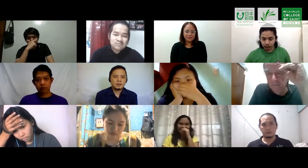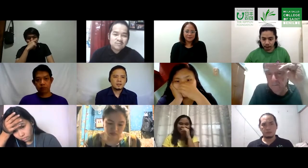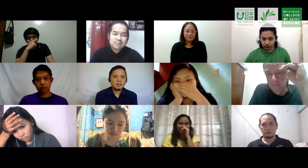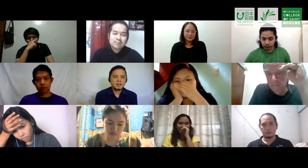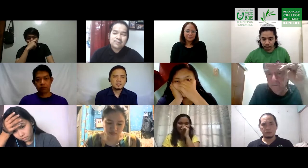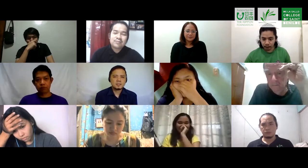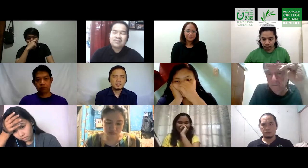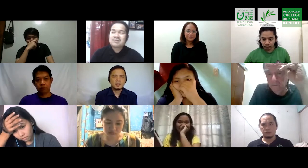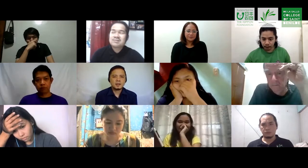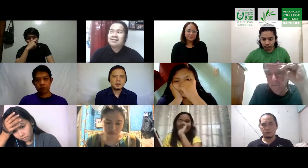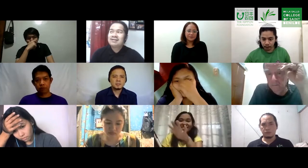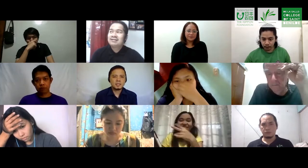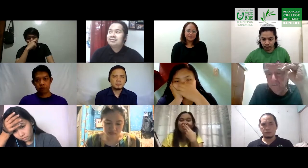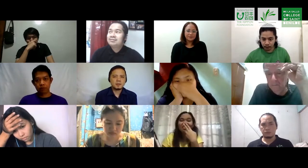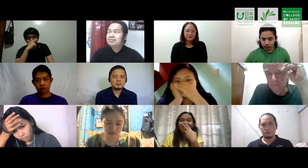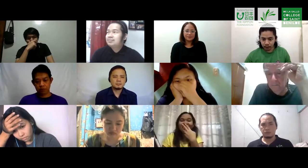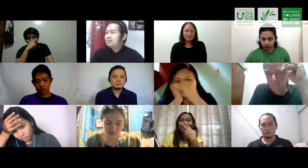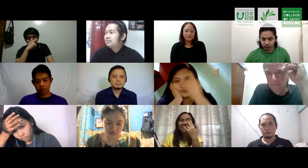Yami saying, I'm sleepy.